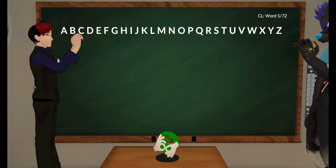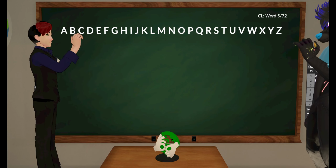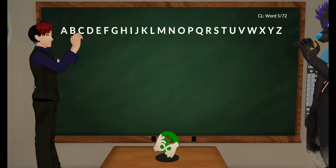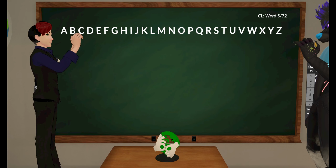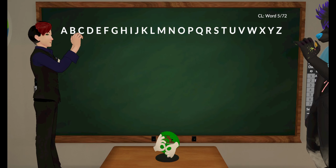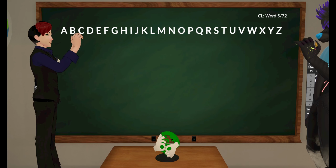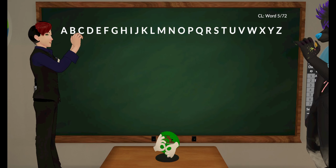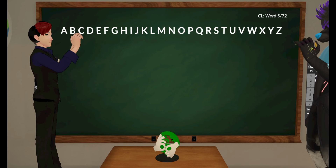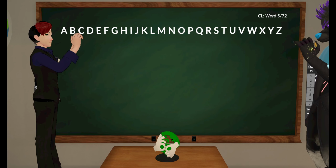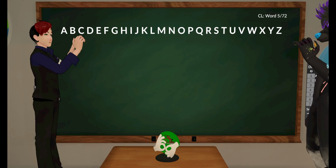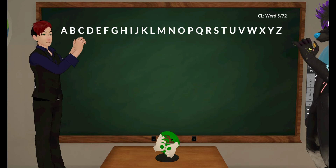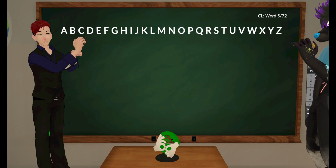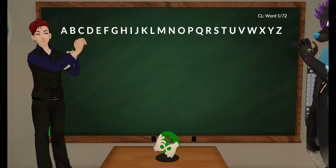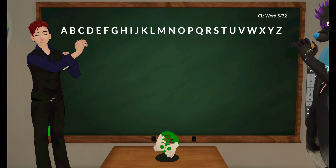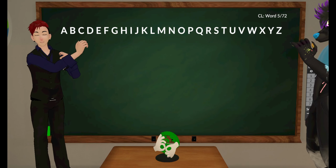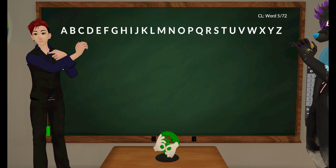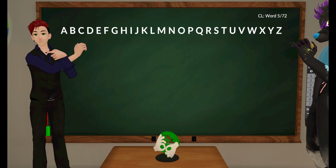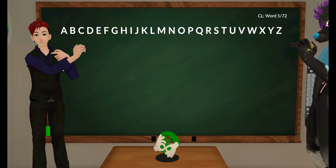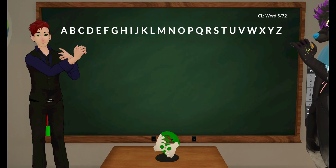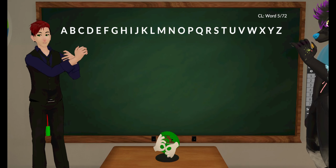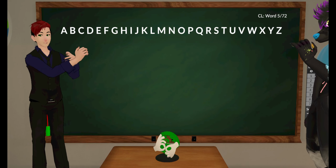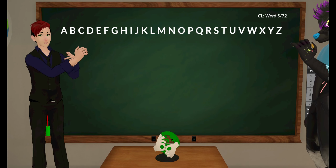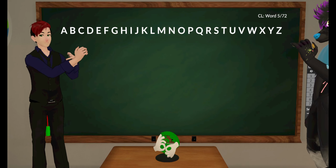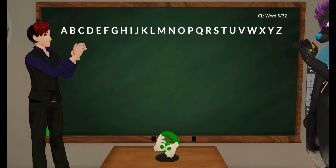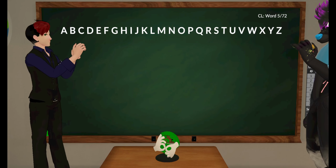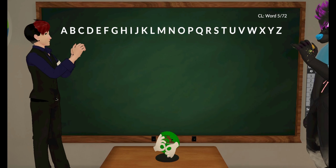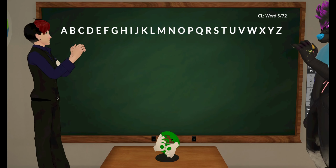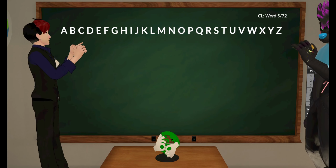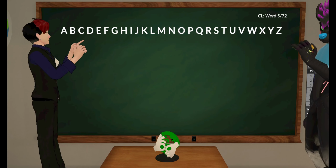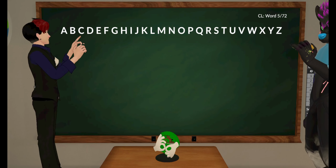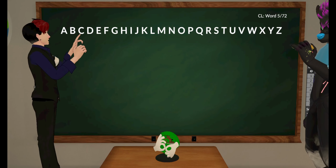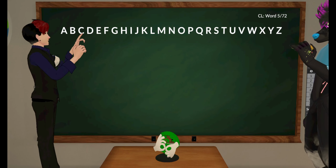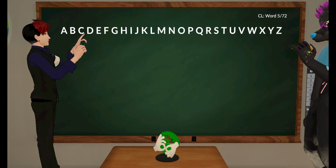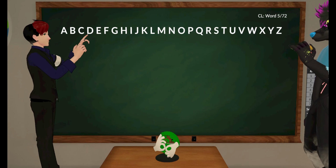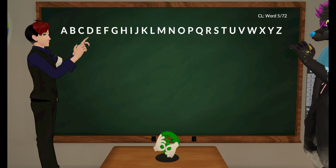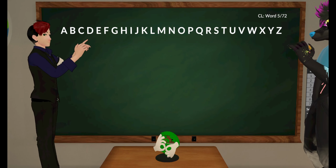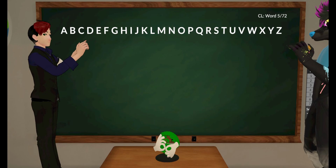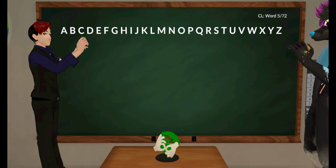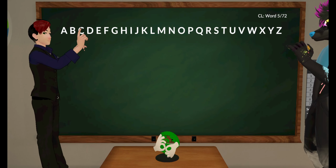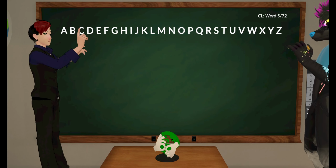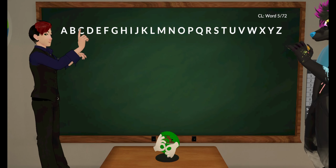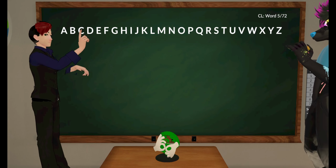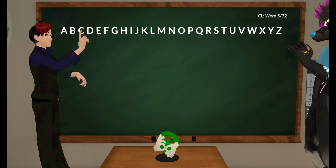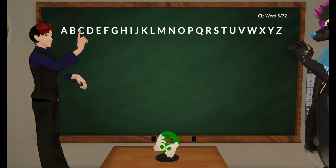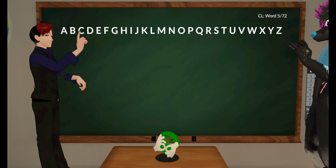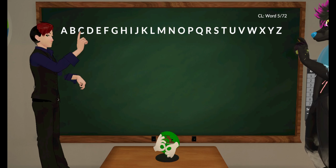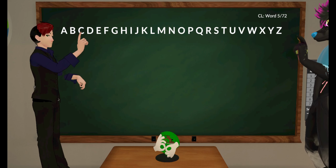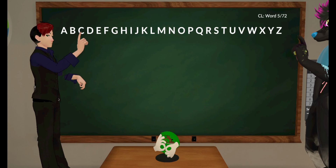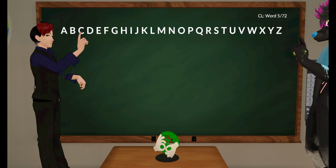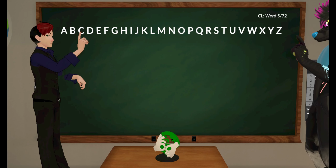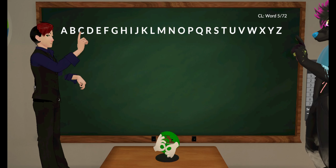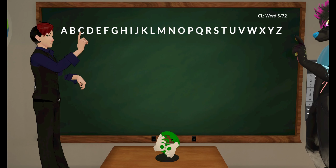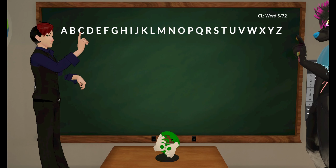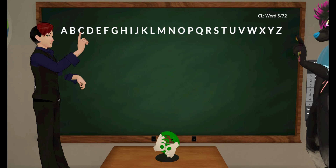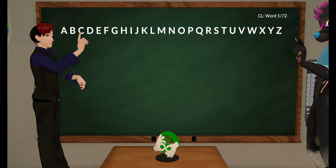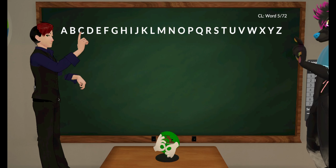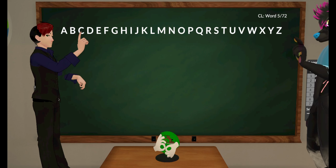There you go. Again, one of the things that General VR has an upper hand on us. D. You already did it earlier.